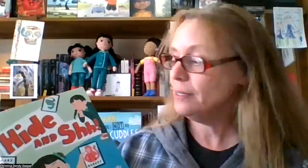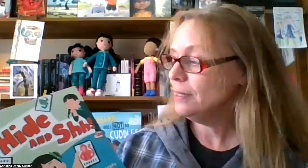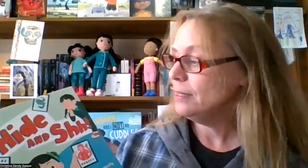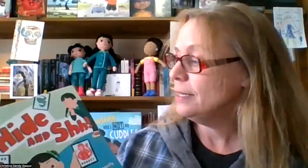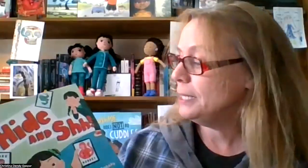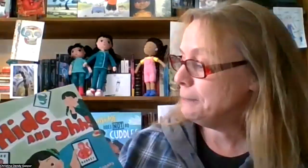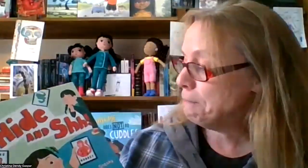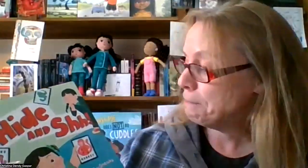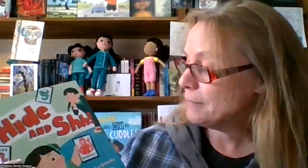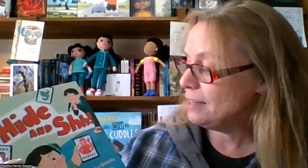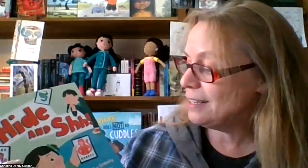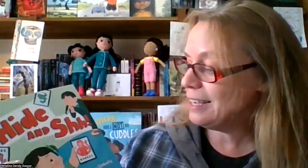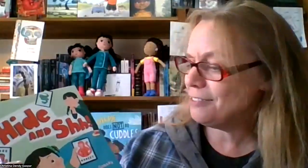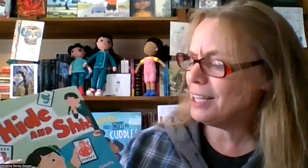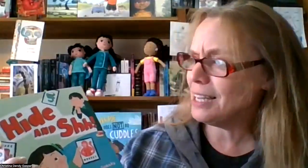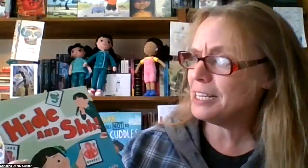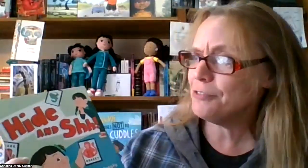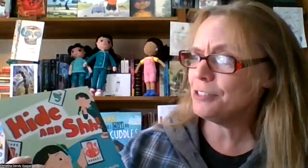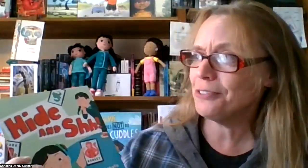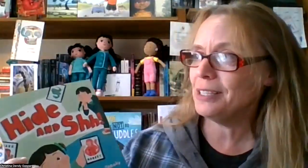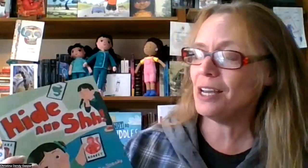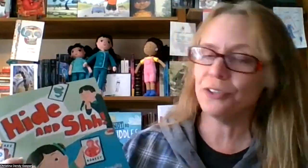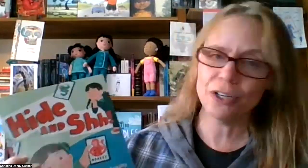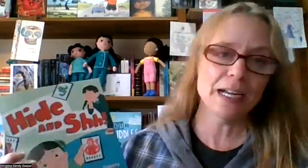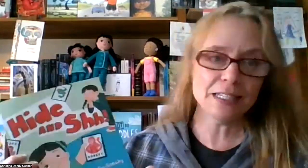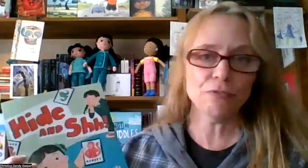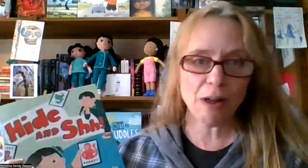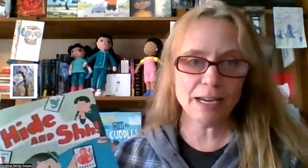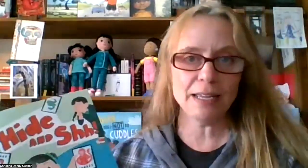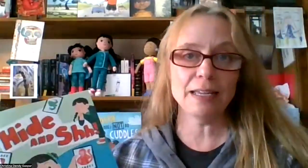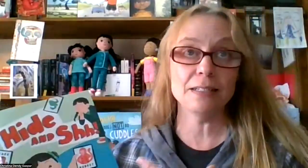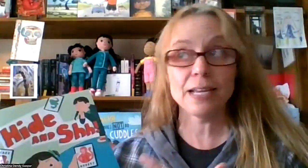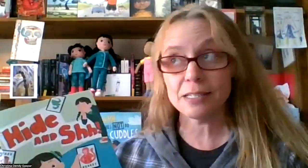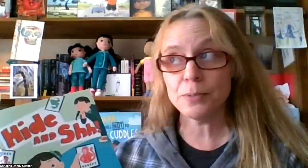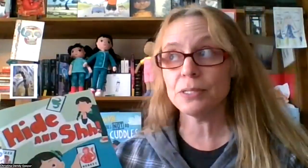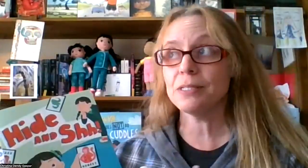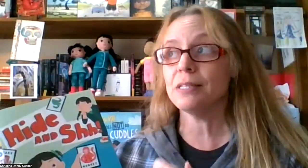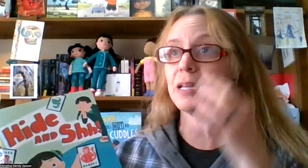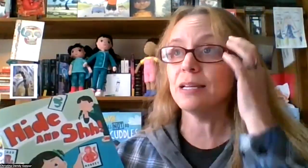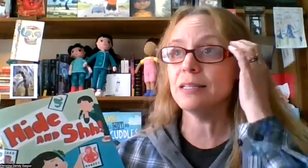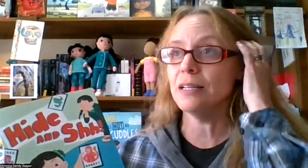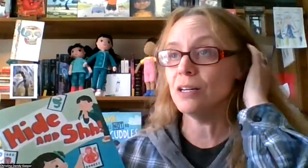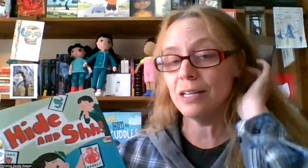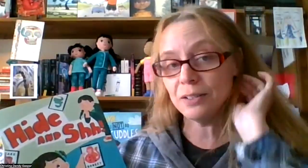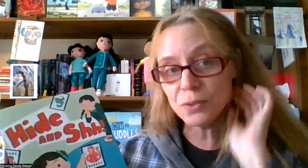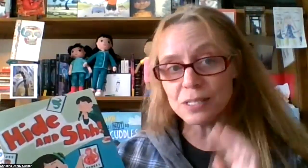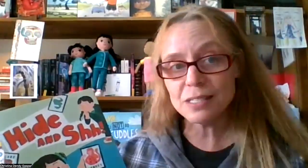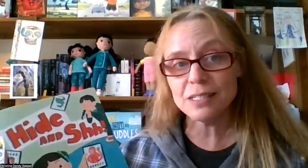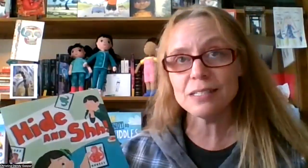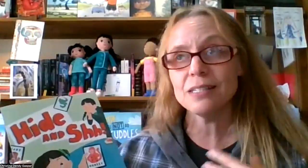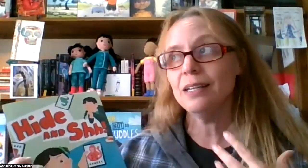Canada. And then I have a lot of different other kinds of writing in textbooks and in